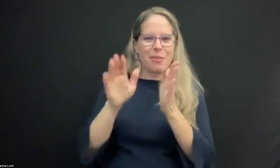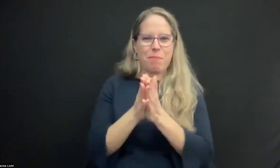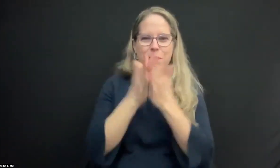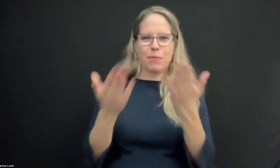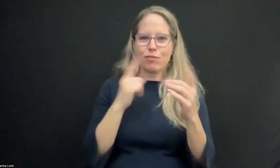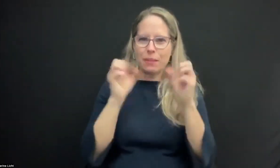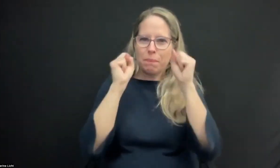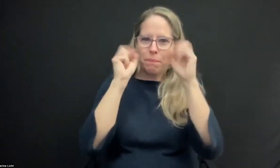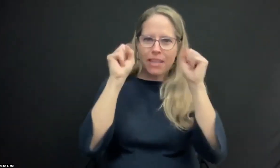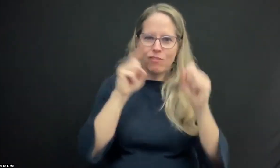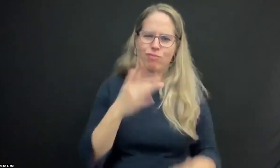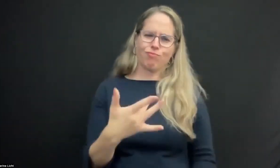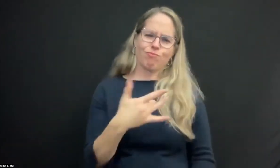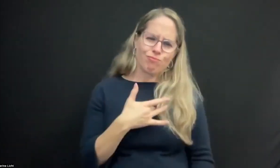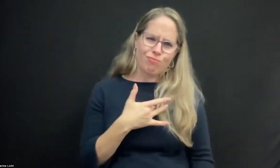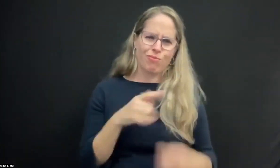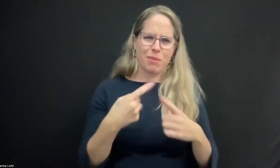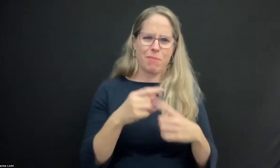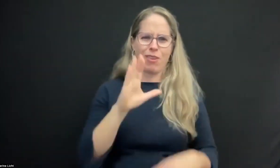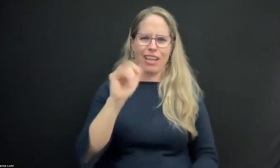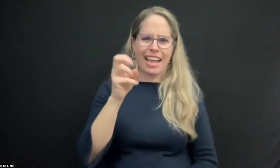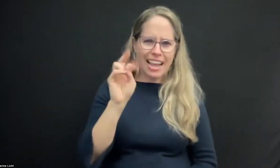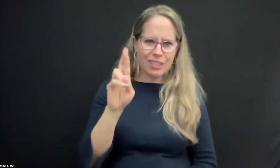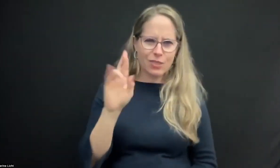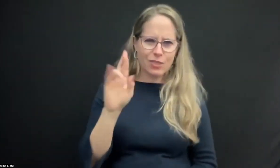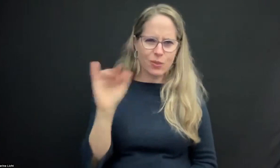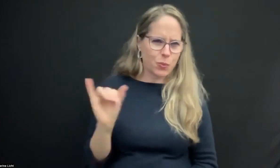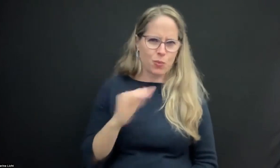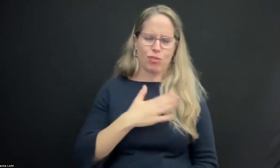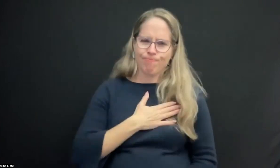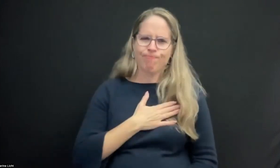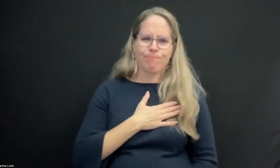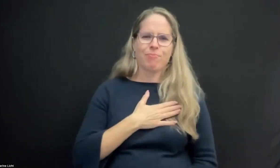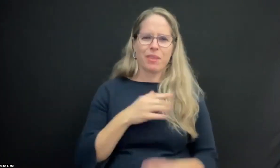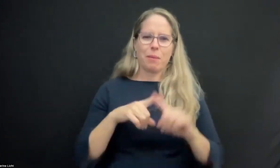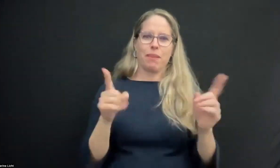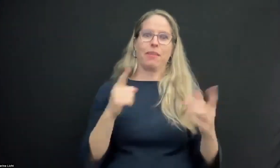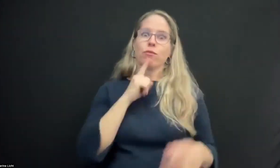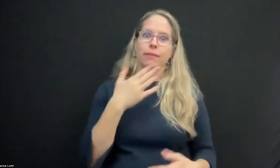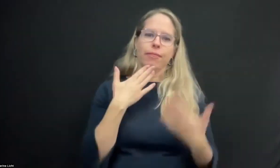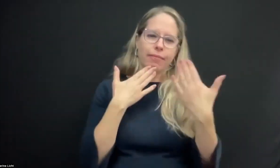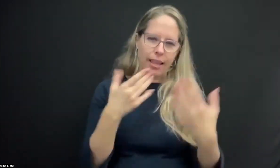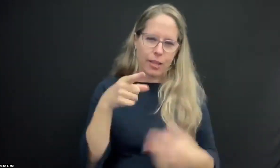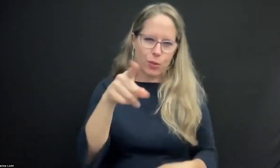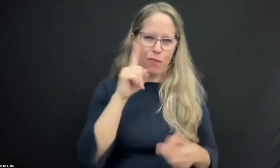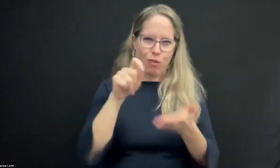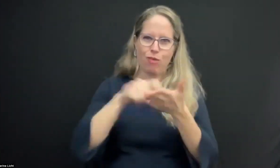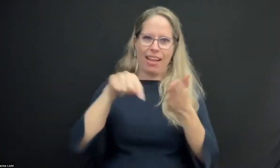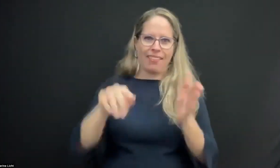a journey and heart-touching about the cancer as well and all those reasons for writing the book. But we thank you so much